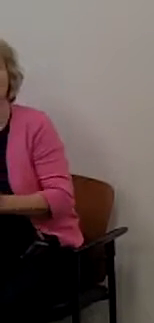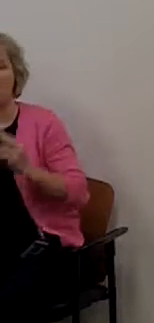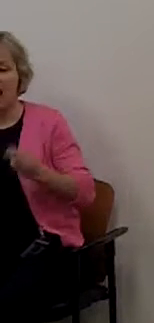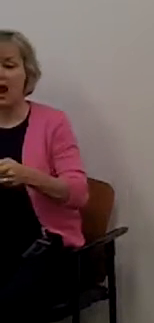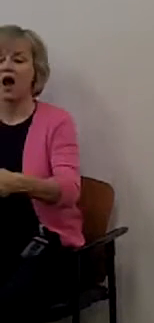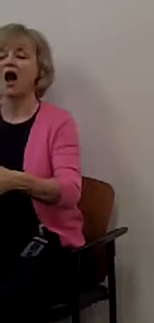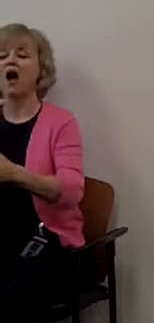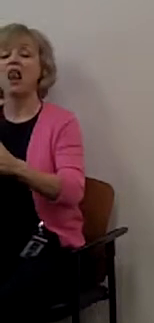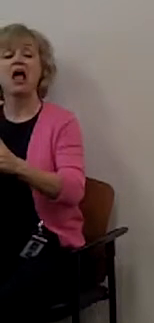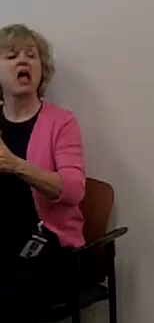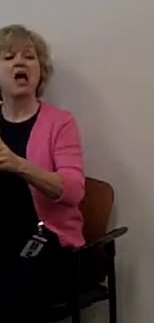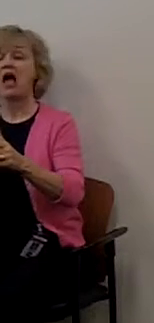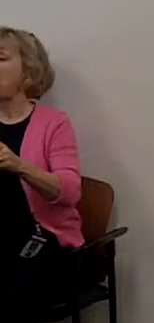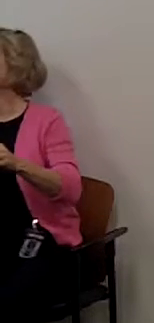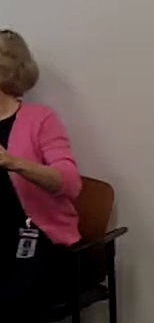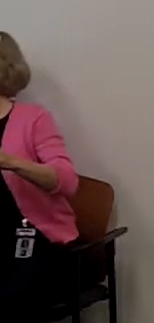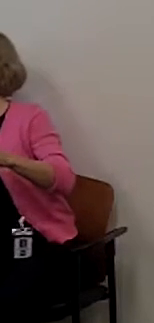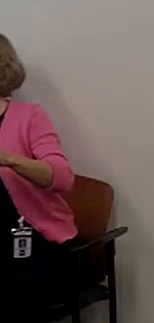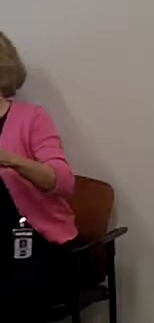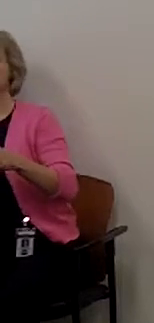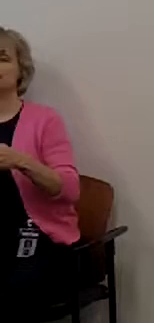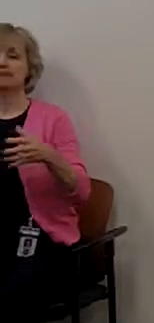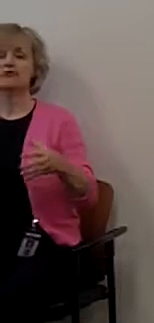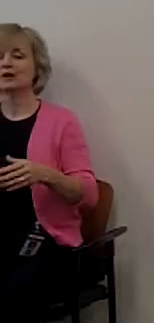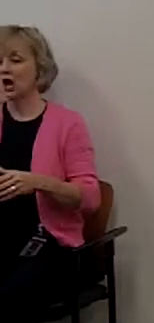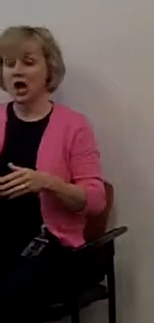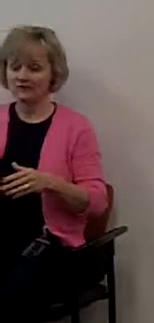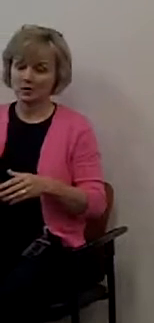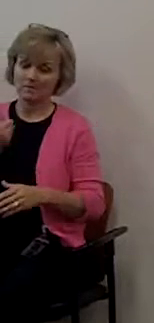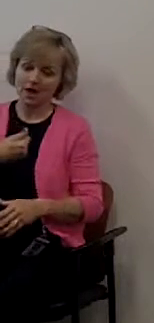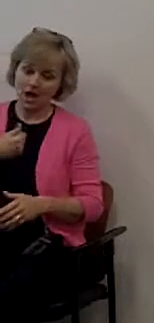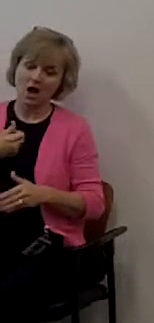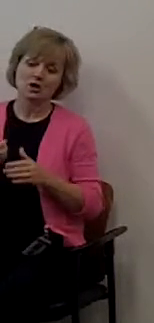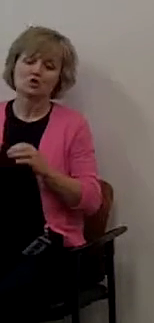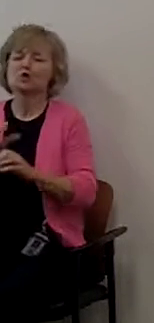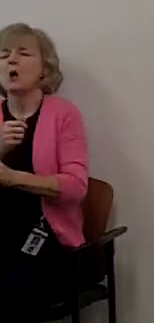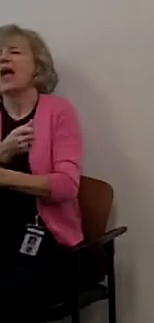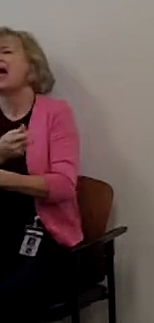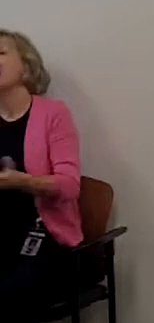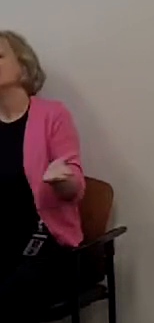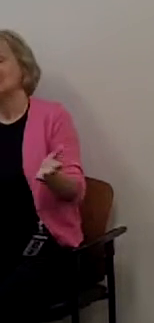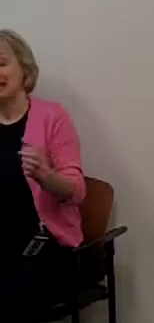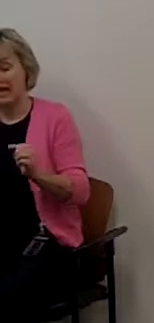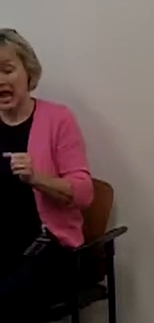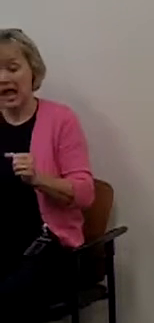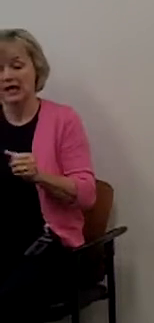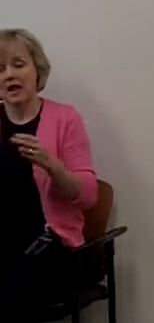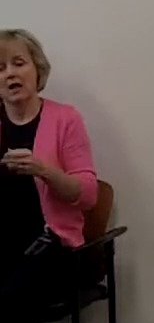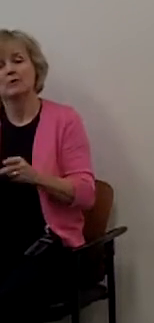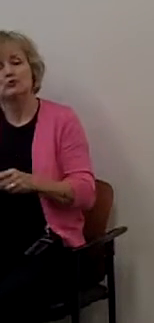can expand and work on that instead of having to consistently run and micromanage your store.